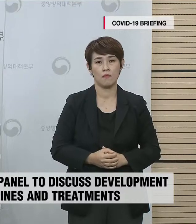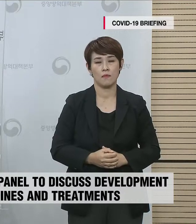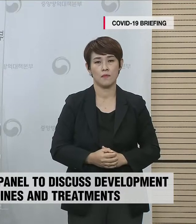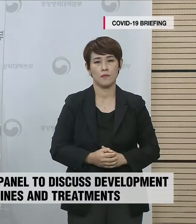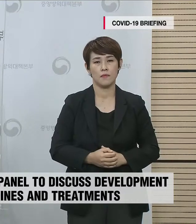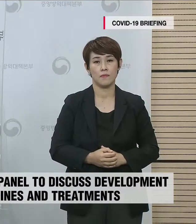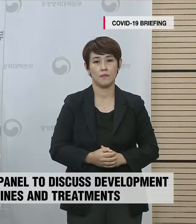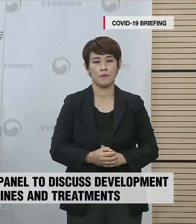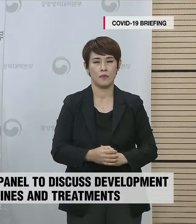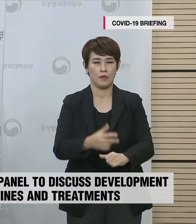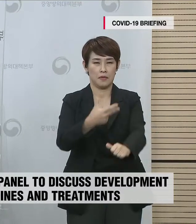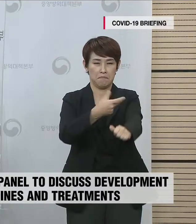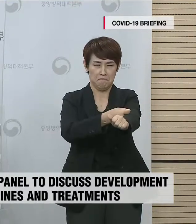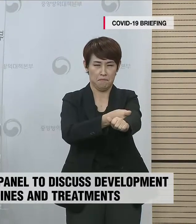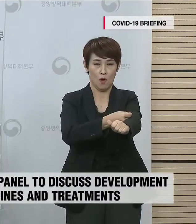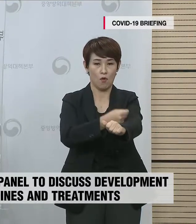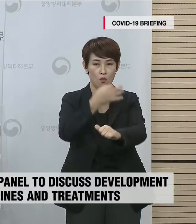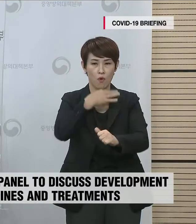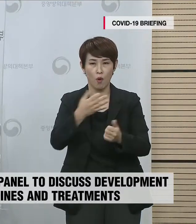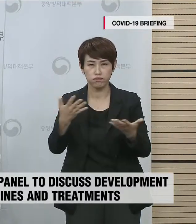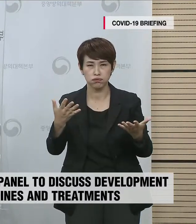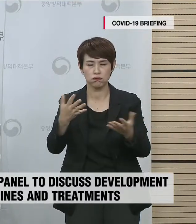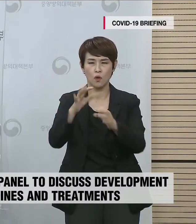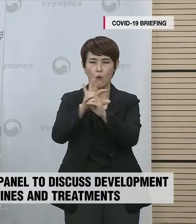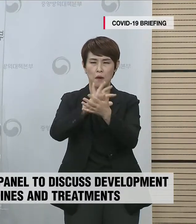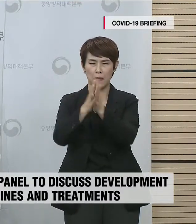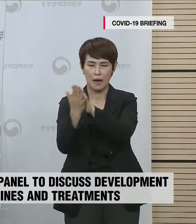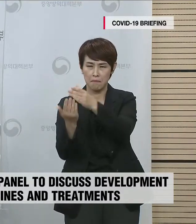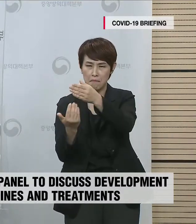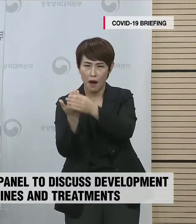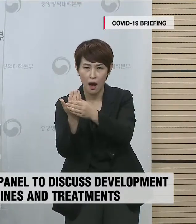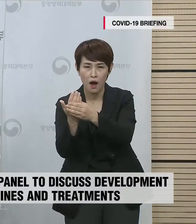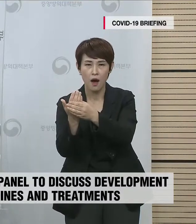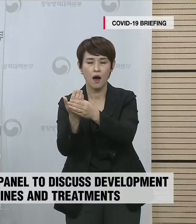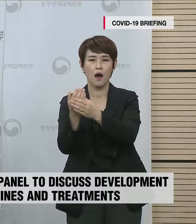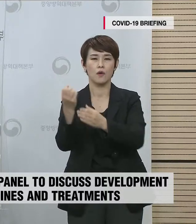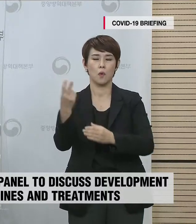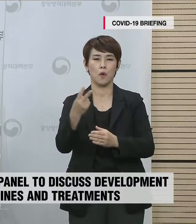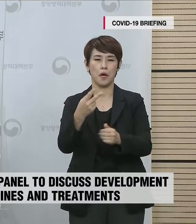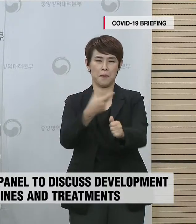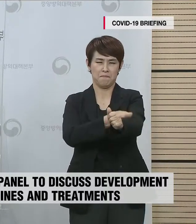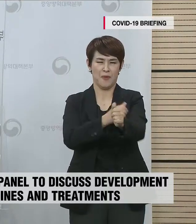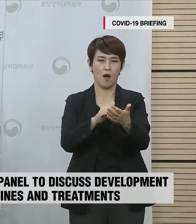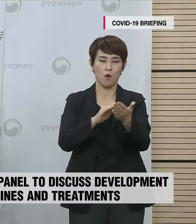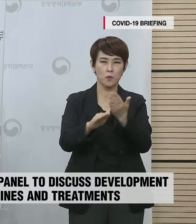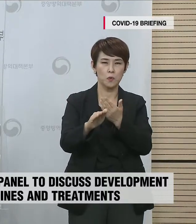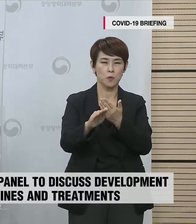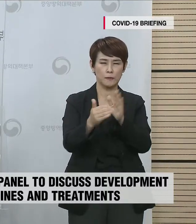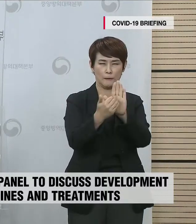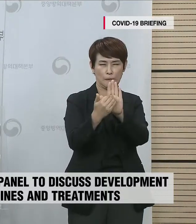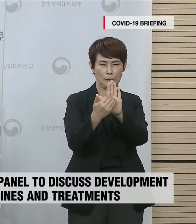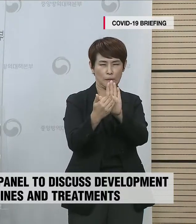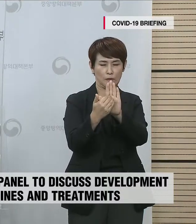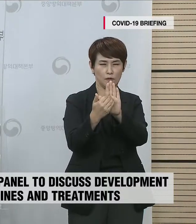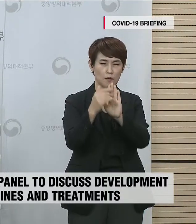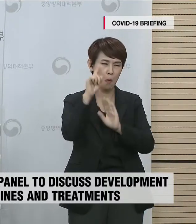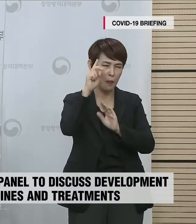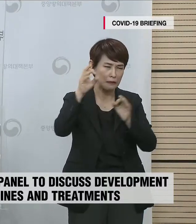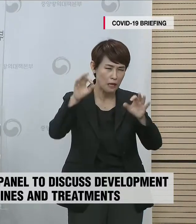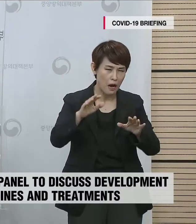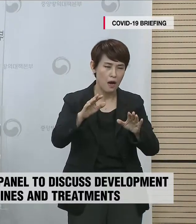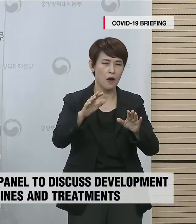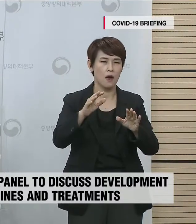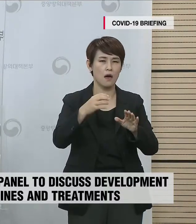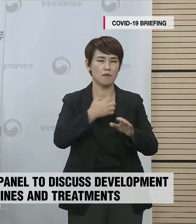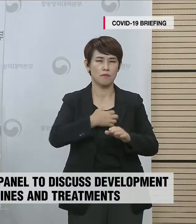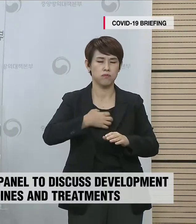we believe that compared to them, we will able to reach a herd immunity at a faster pace. And of course, we need to consider